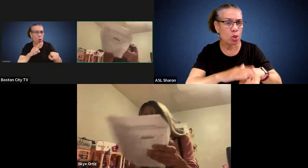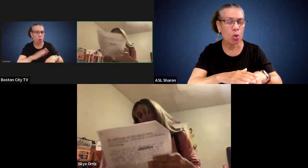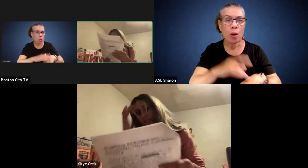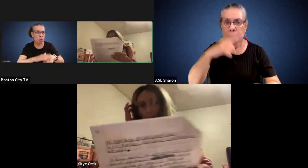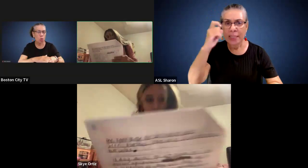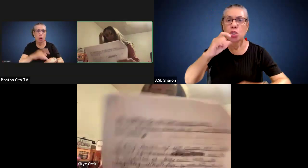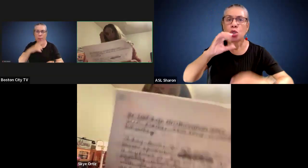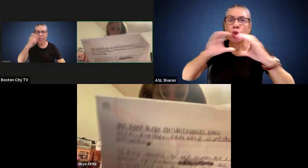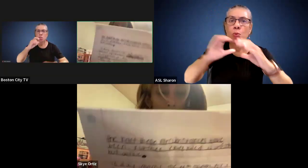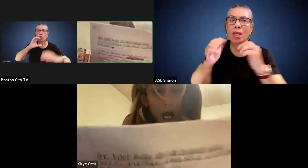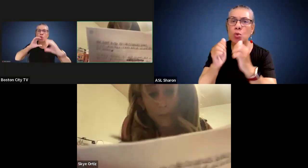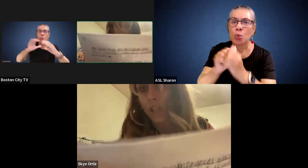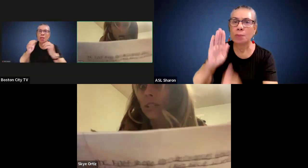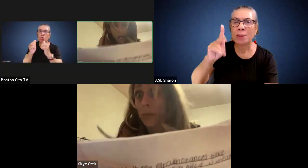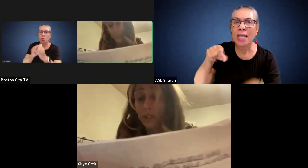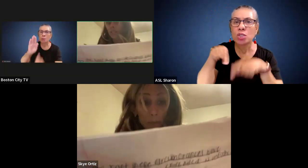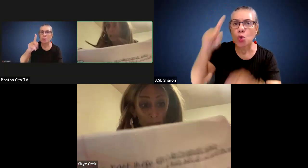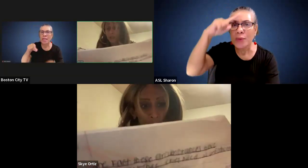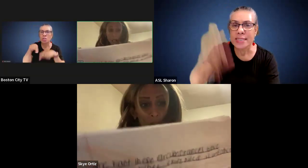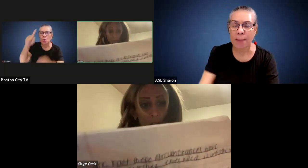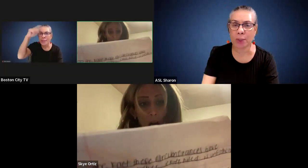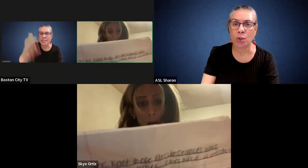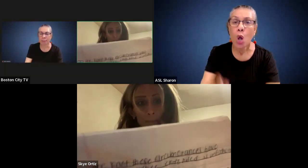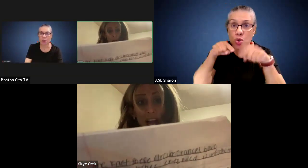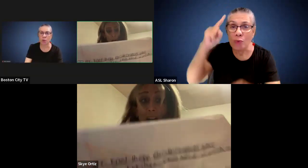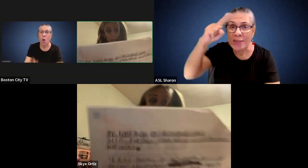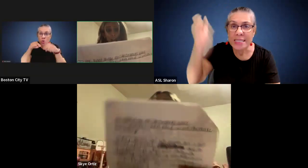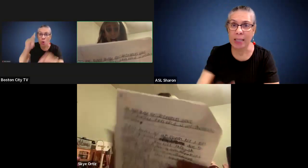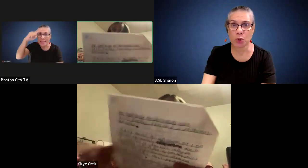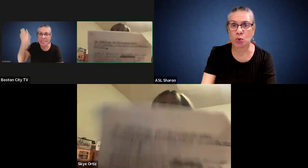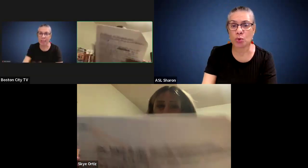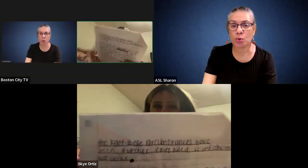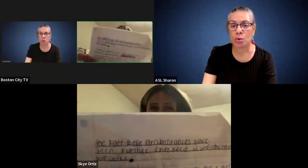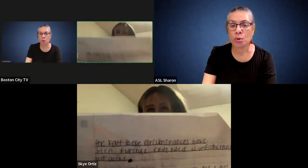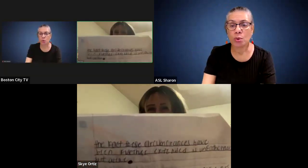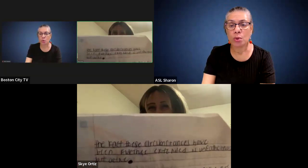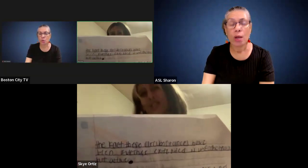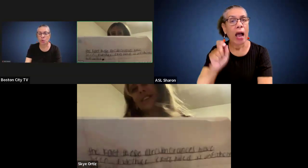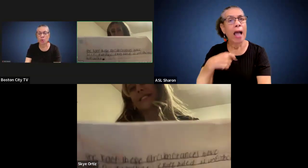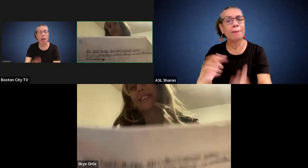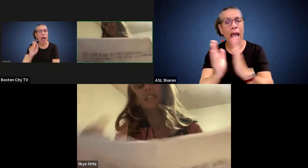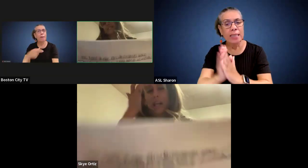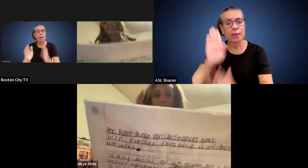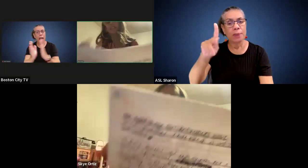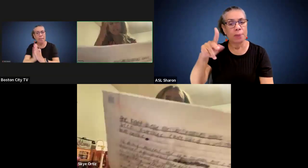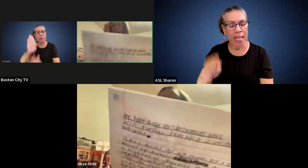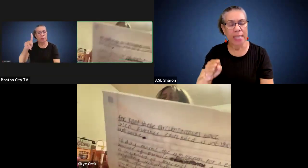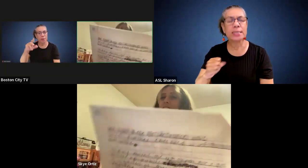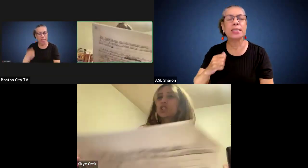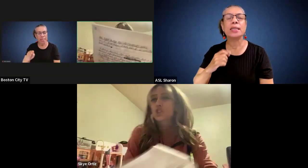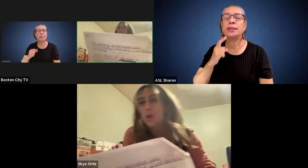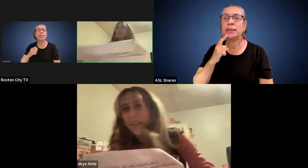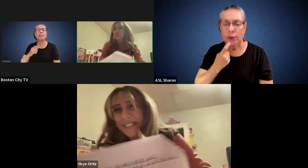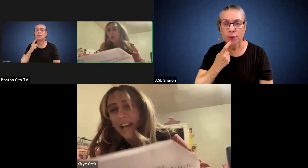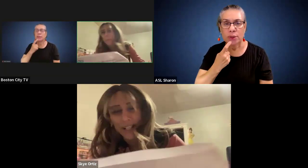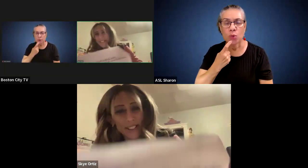department members at summertime, during the summertime. I am therefore asking BPS to courteously the